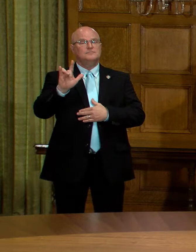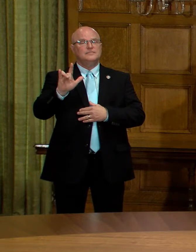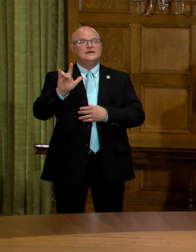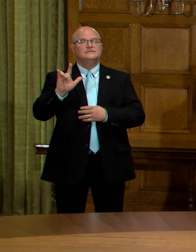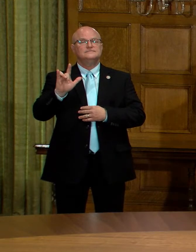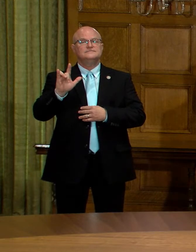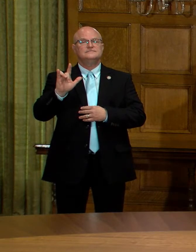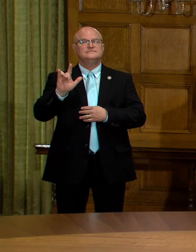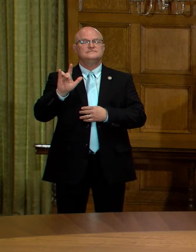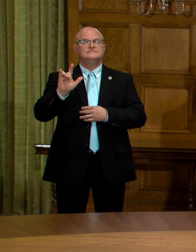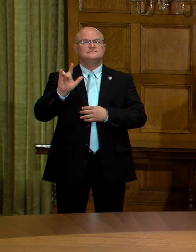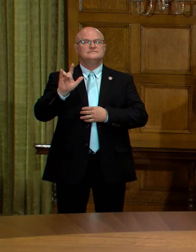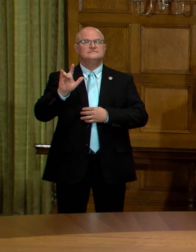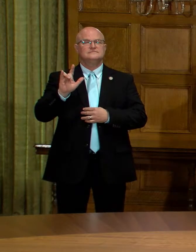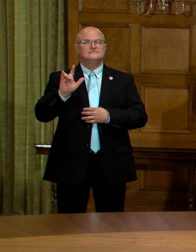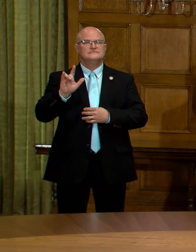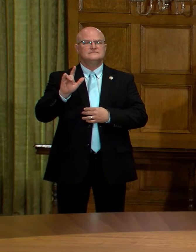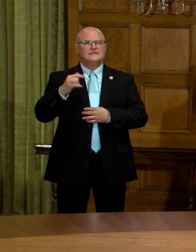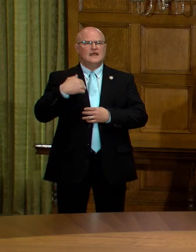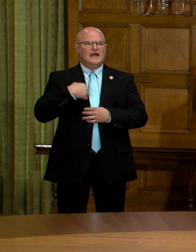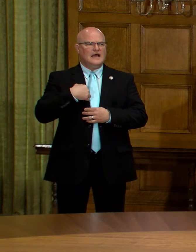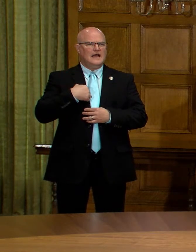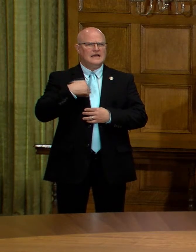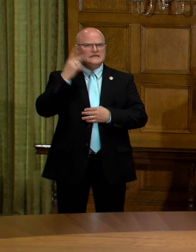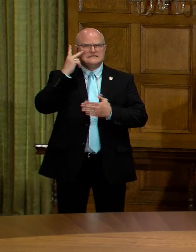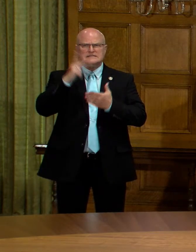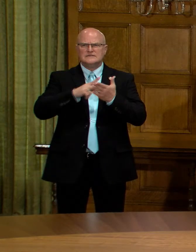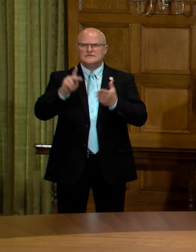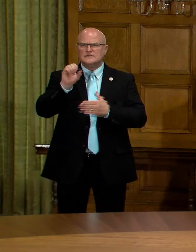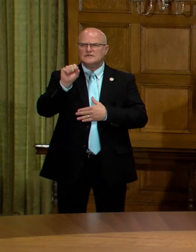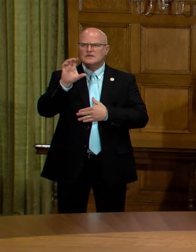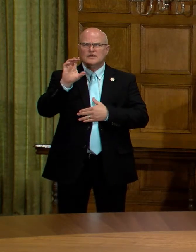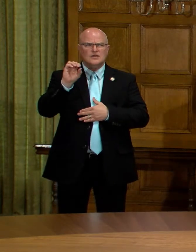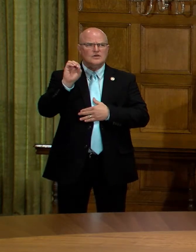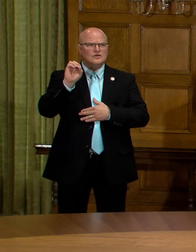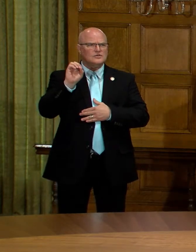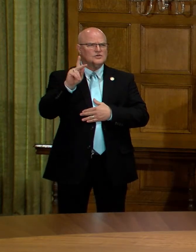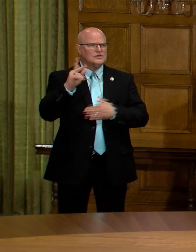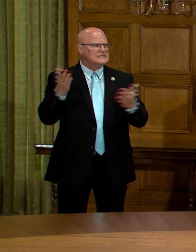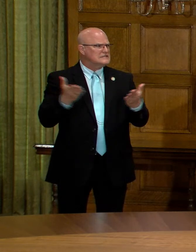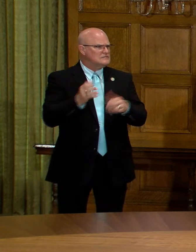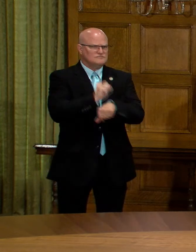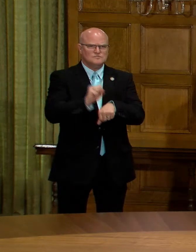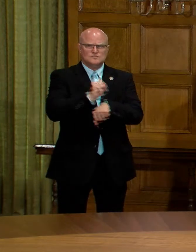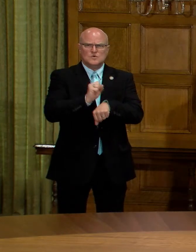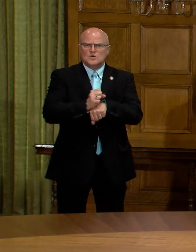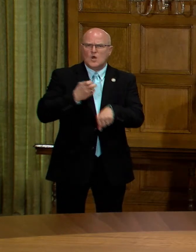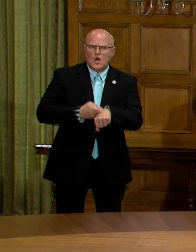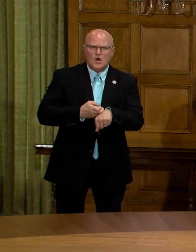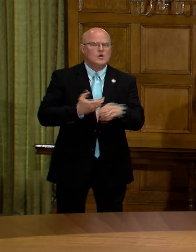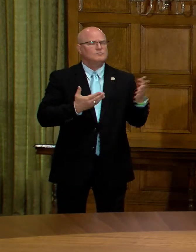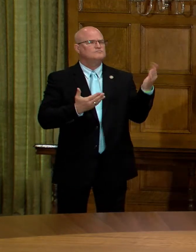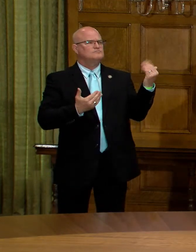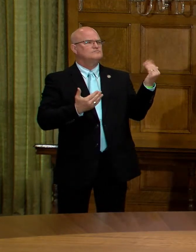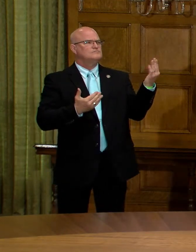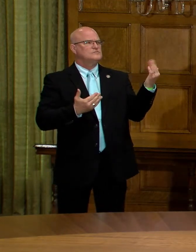I don't know whether Secretary Cook is here or not, but she worked hard on that last bill as well.